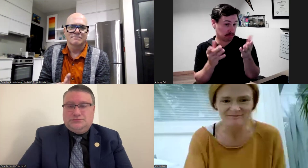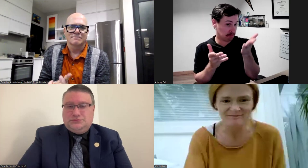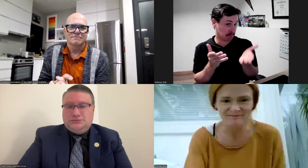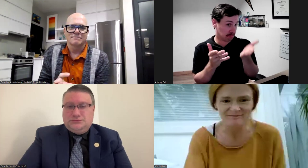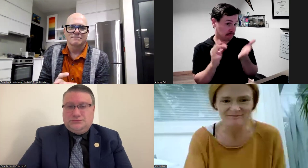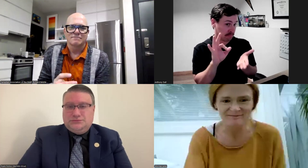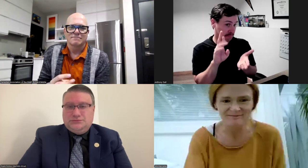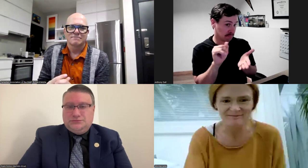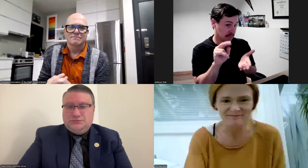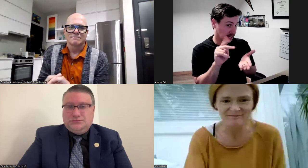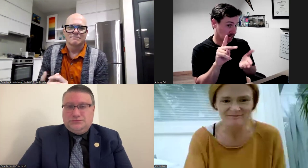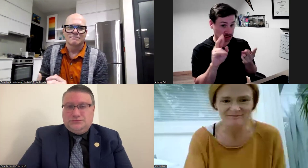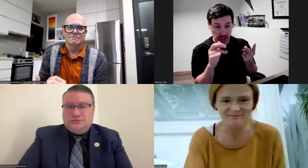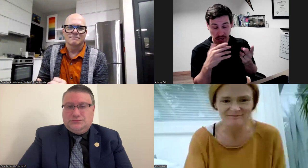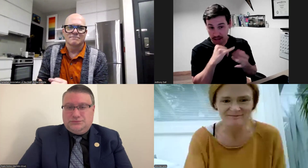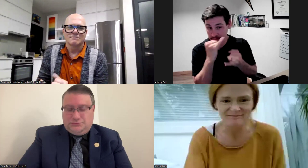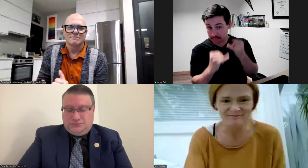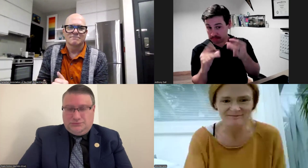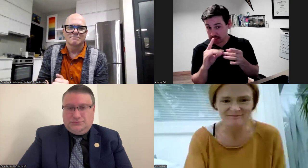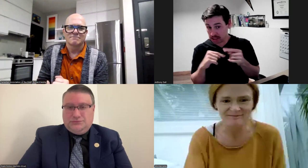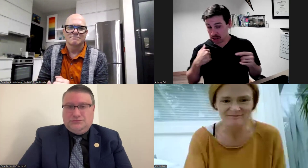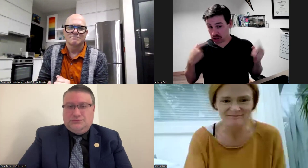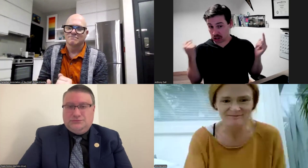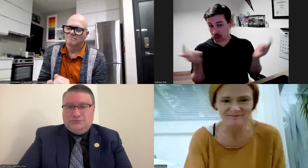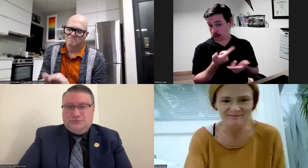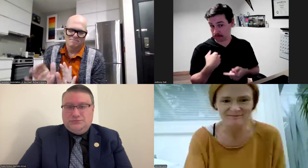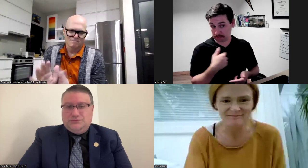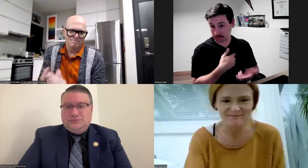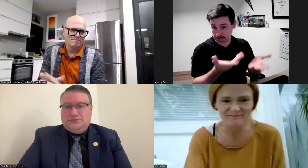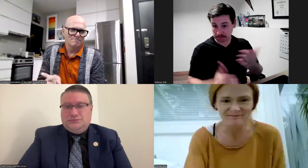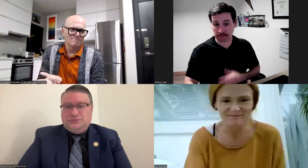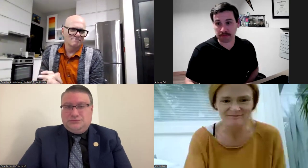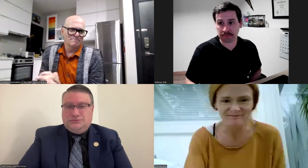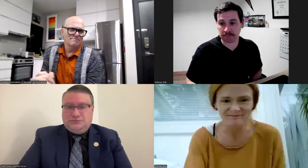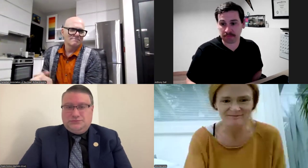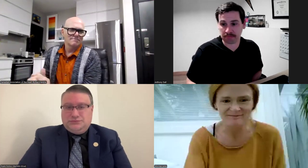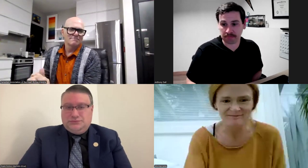Okay, Frank or Richard, any last comments? Frank, did you have anything you wanted to close with?